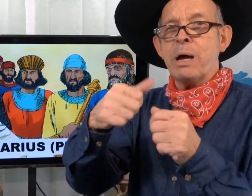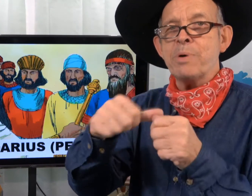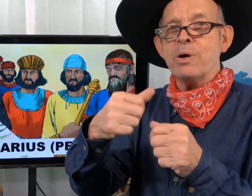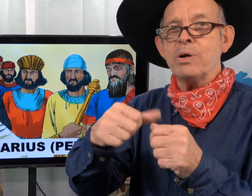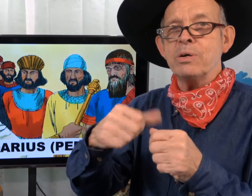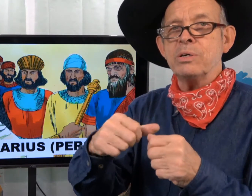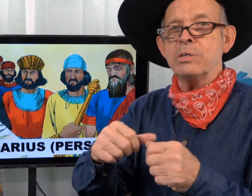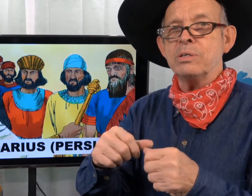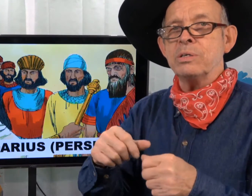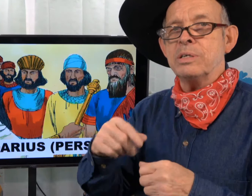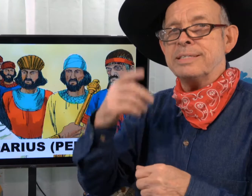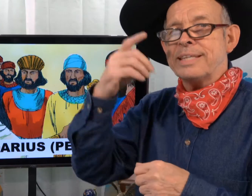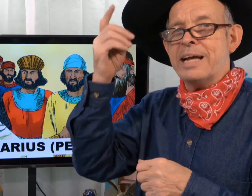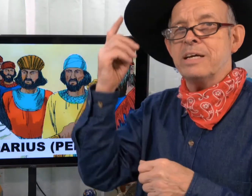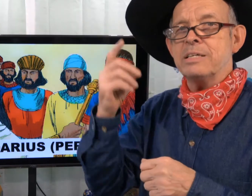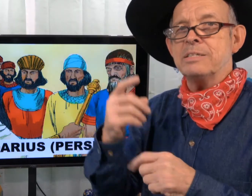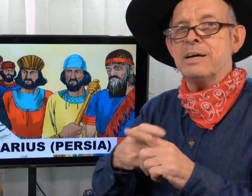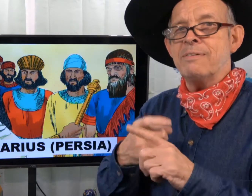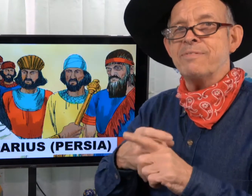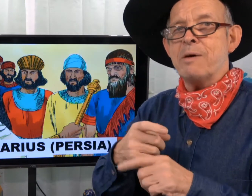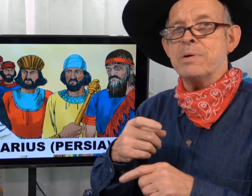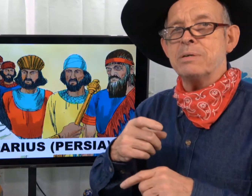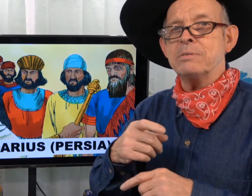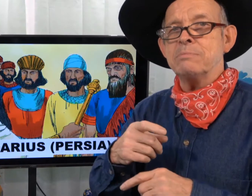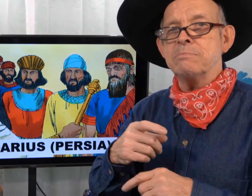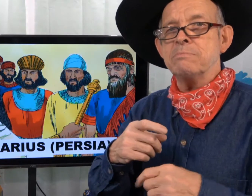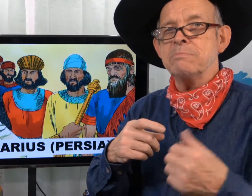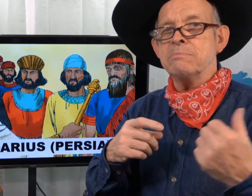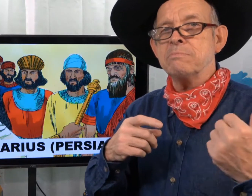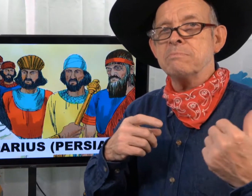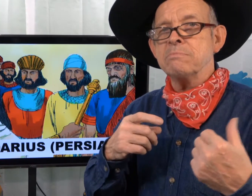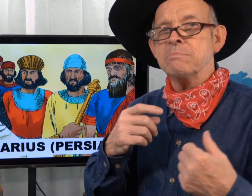Remember, Gather, remember.